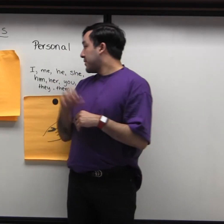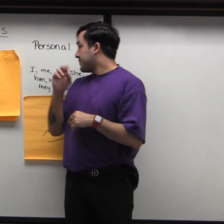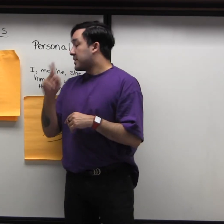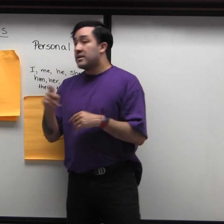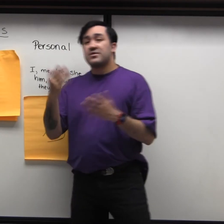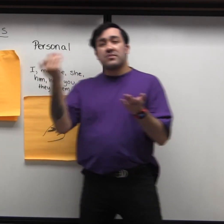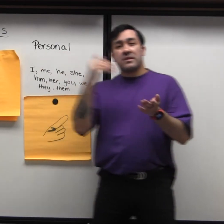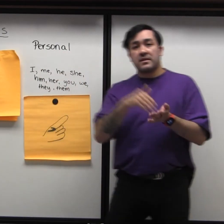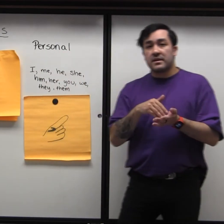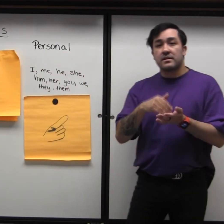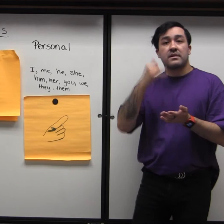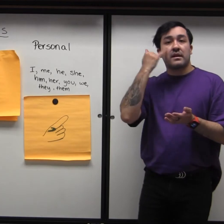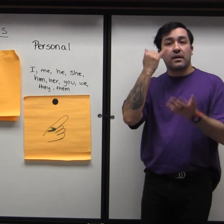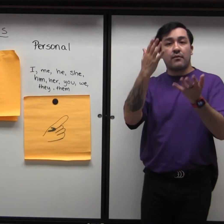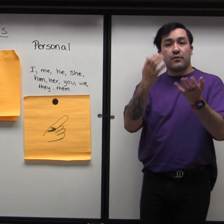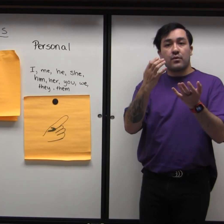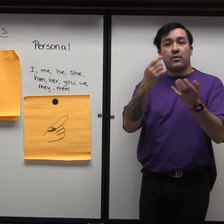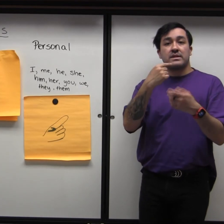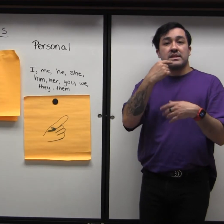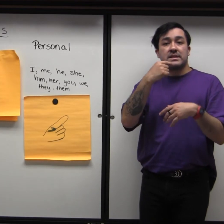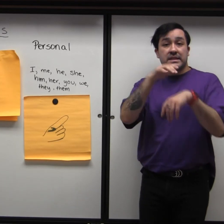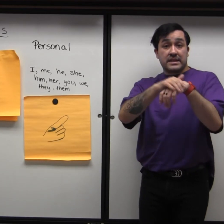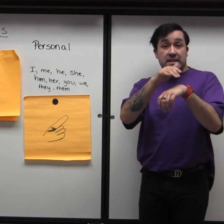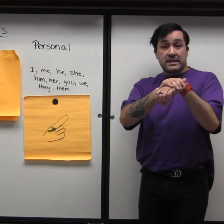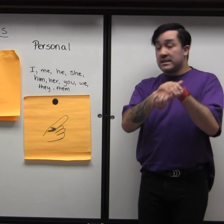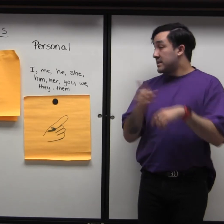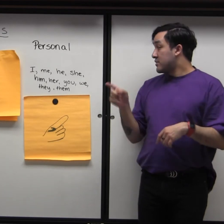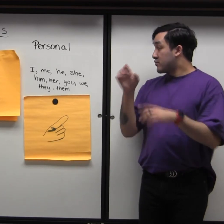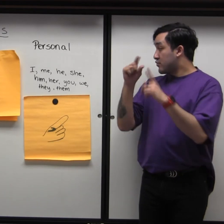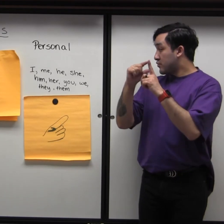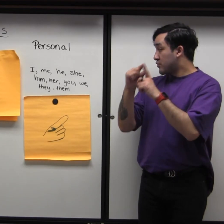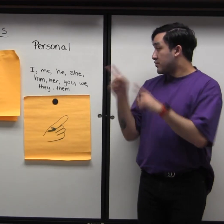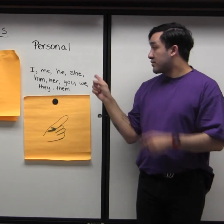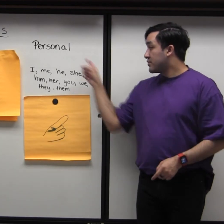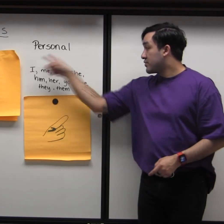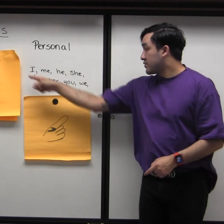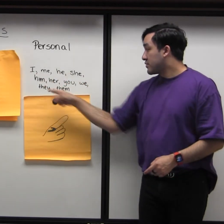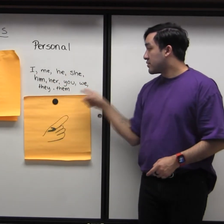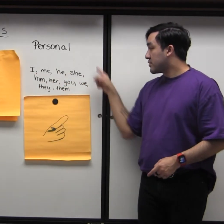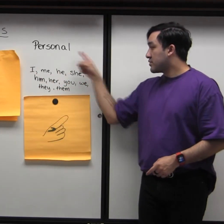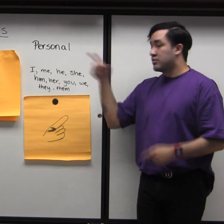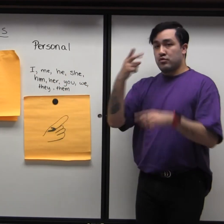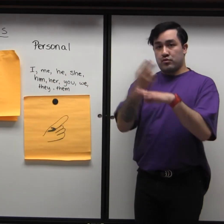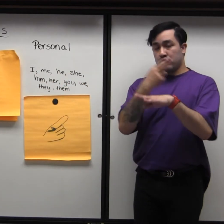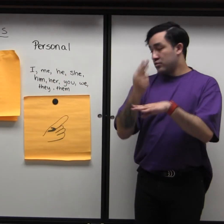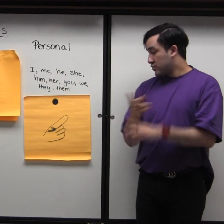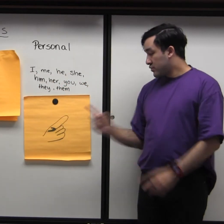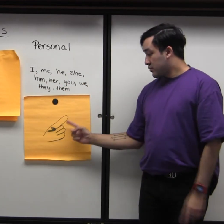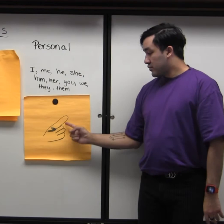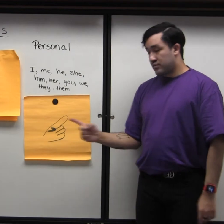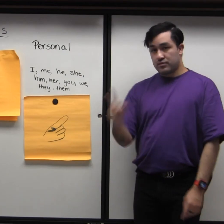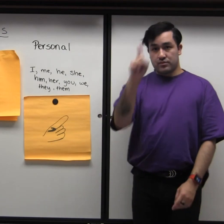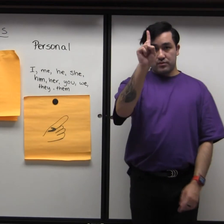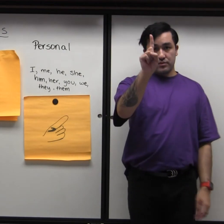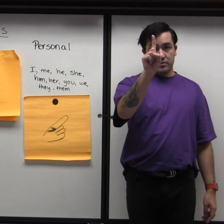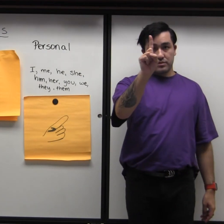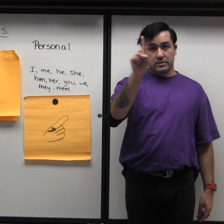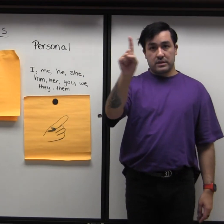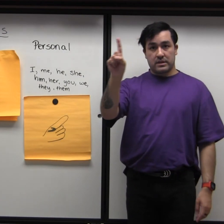brother, etc. So again, if in English you want to have the other person register these